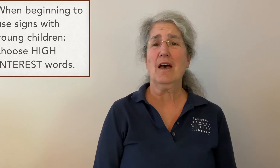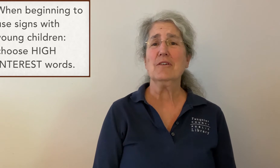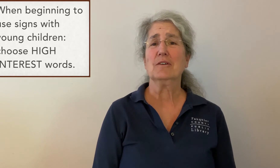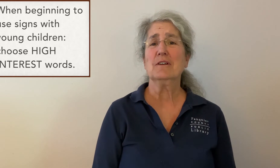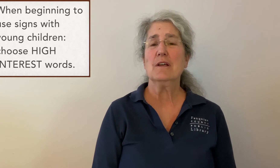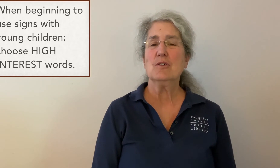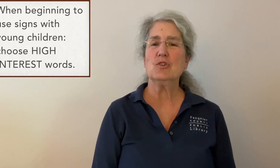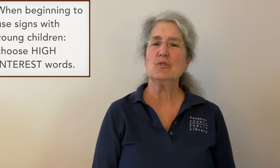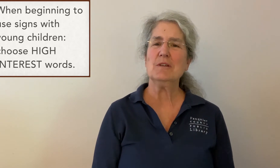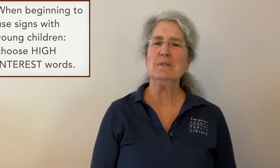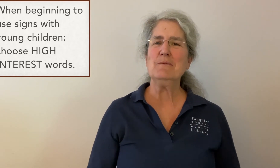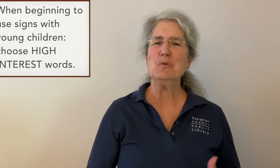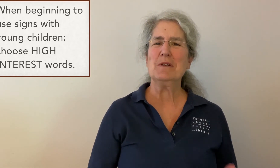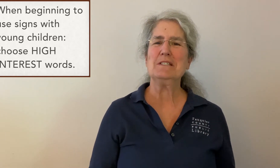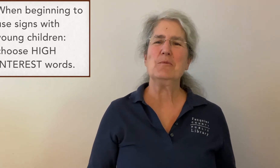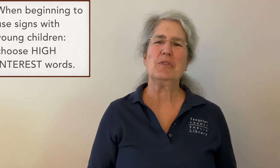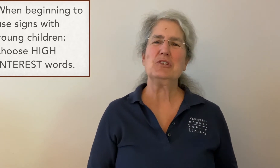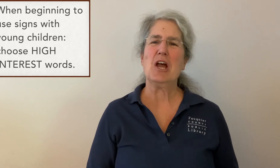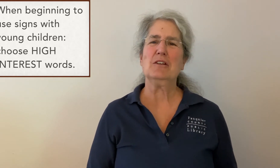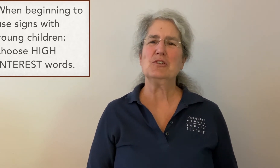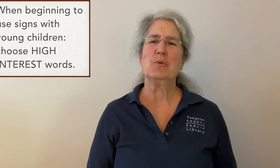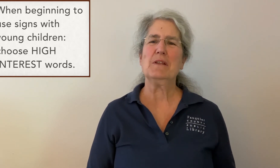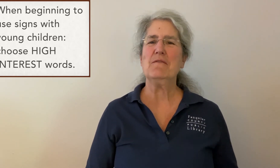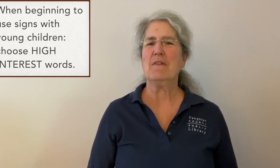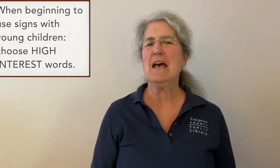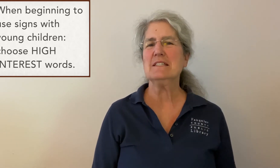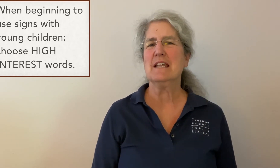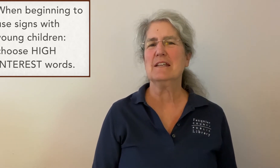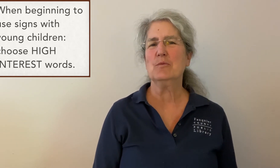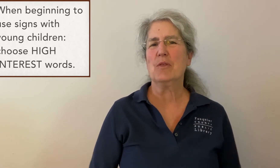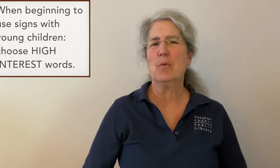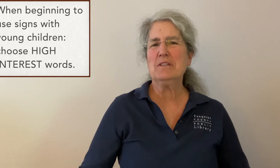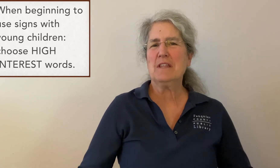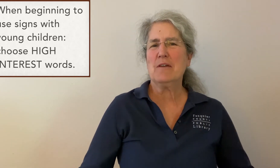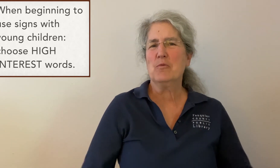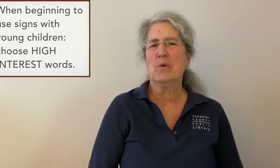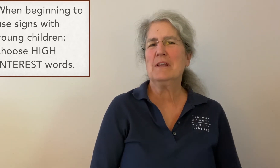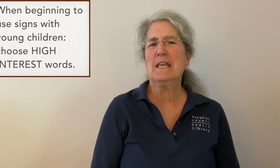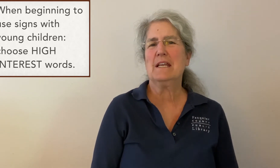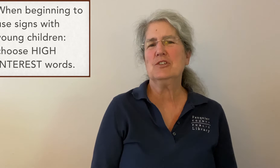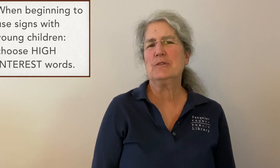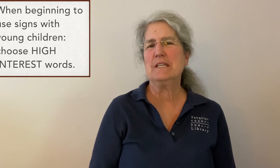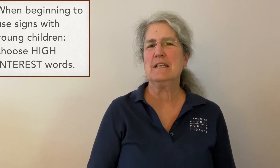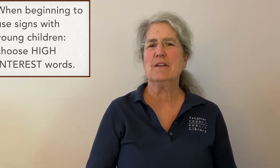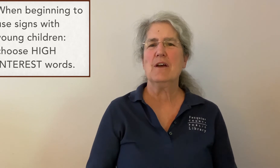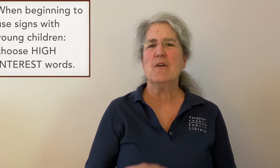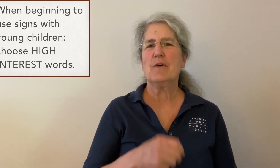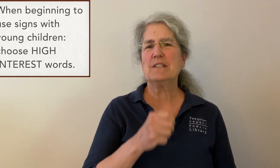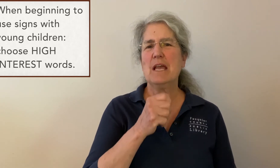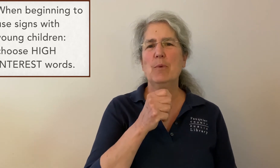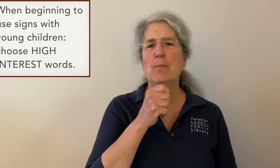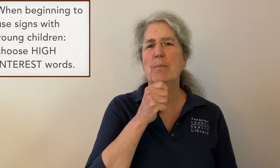other. So sometimes you want to see what the child is really fascinated with. What do they really get interested in? For example,